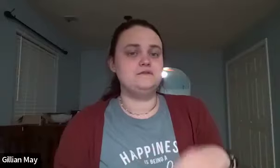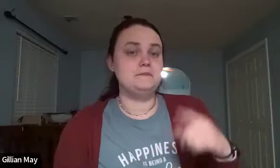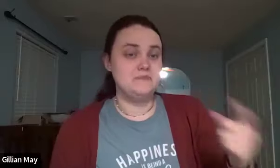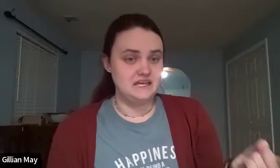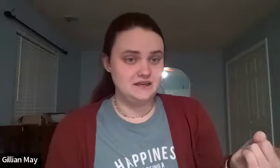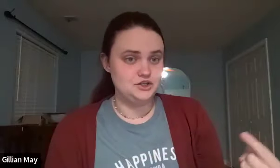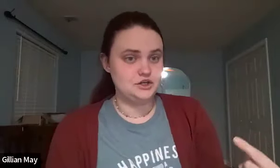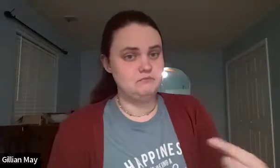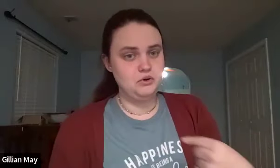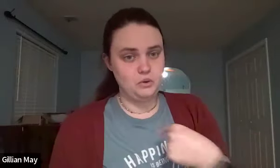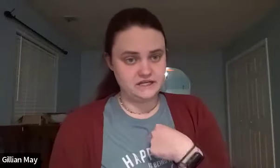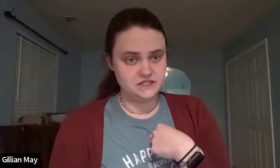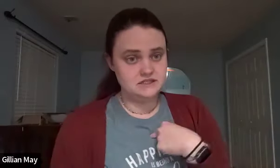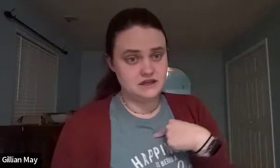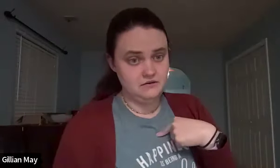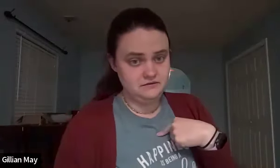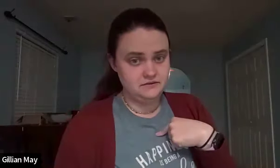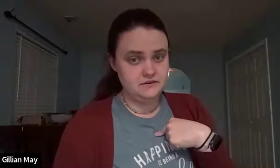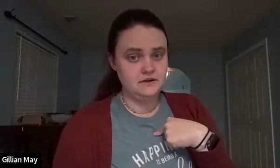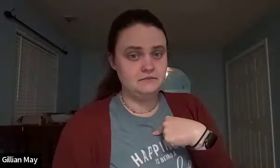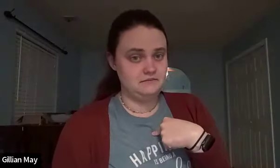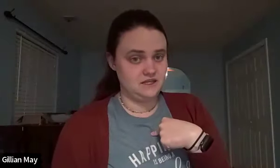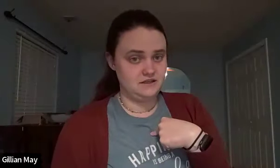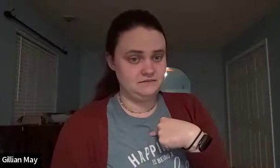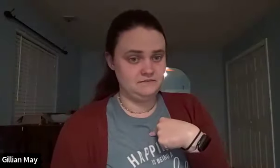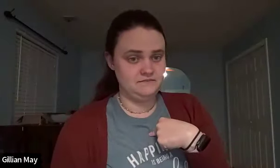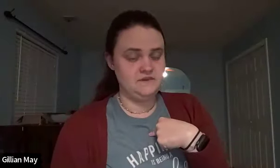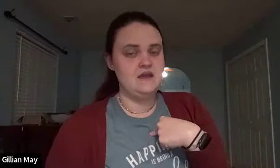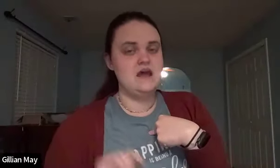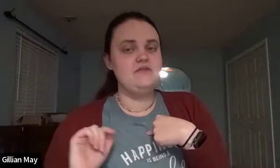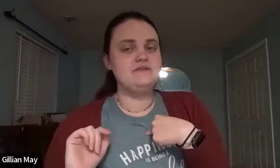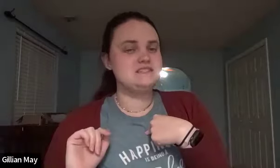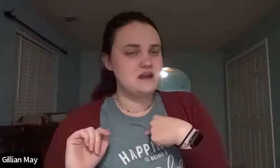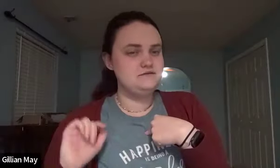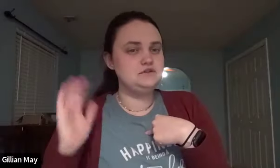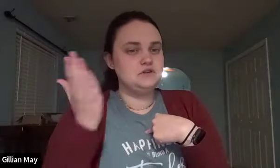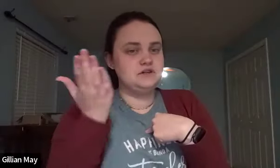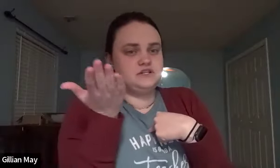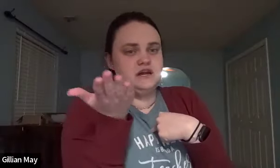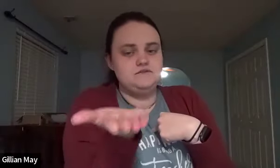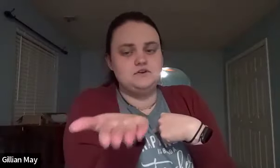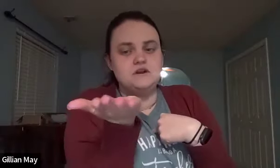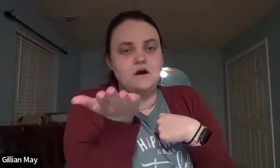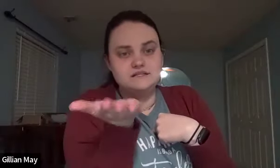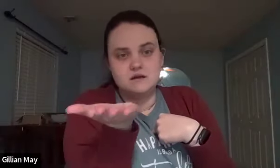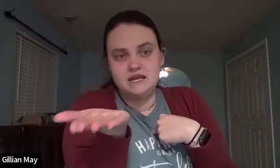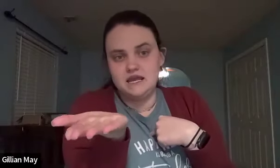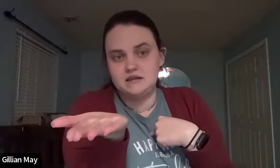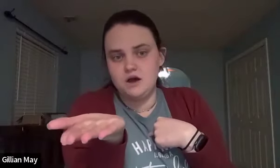for me, you're going to point to yourself, me, and then the sign for learn is you're going to have your non-dominant hand palm